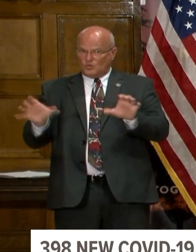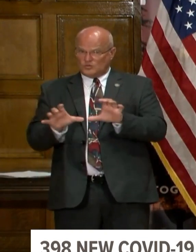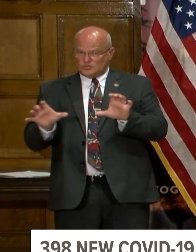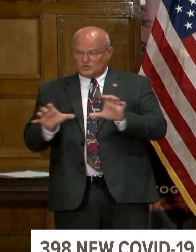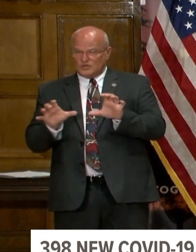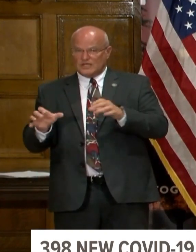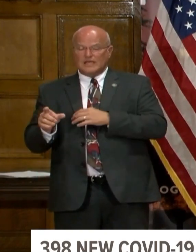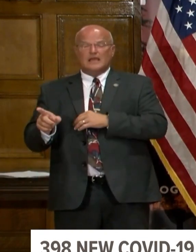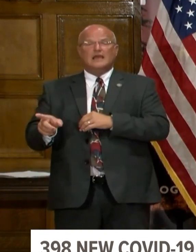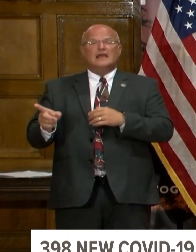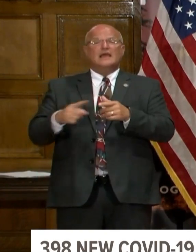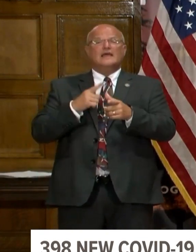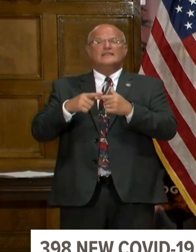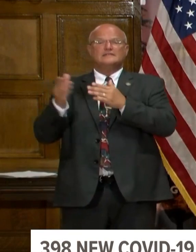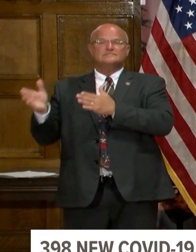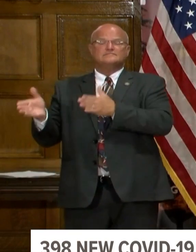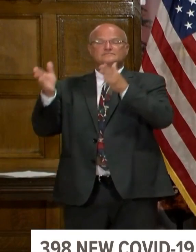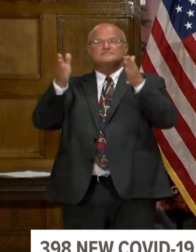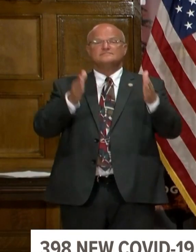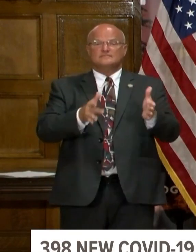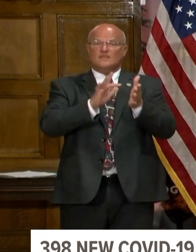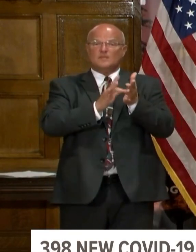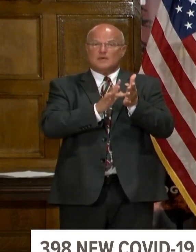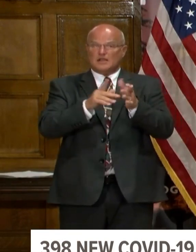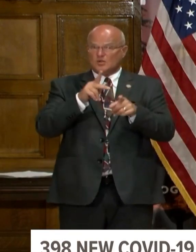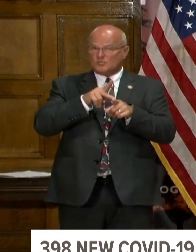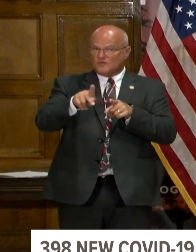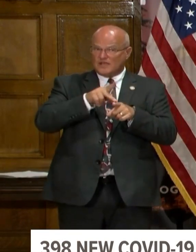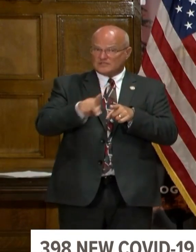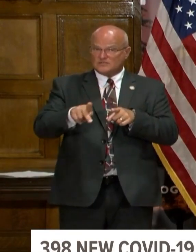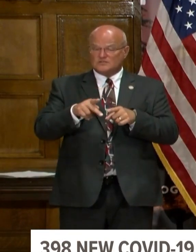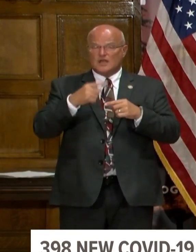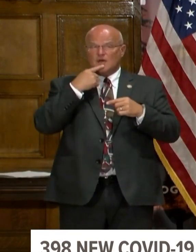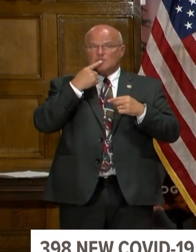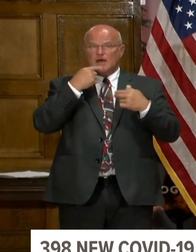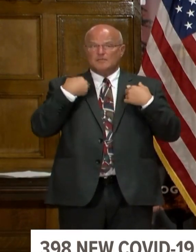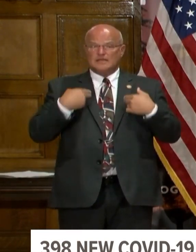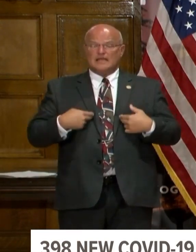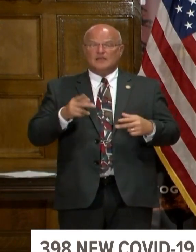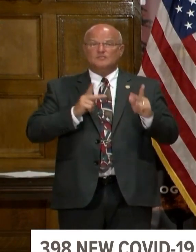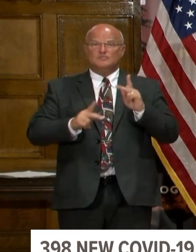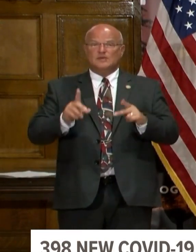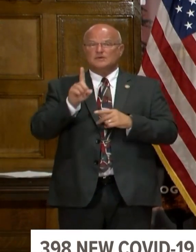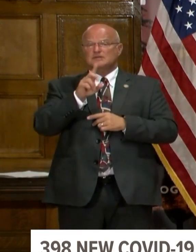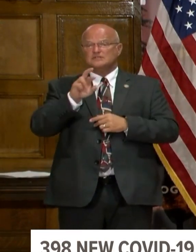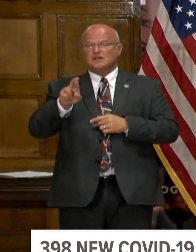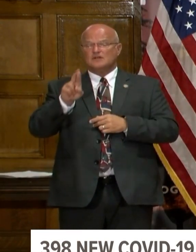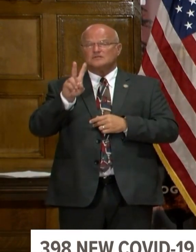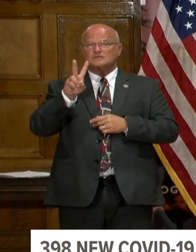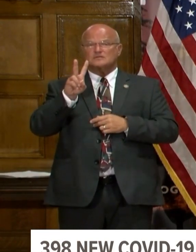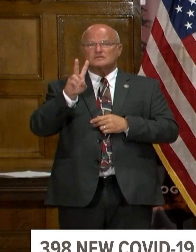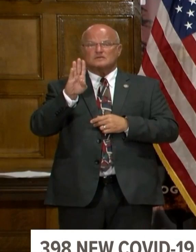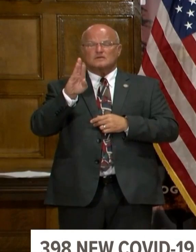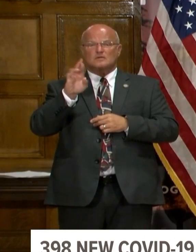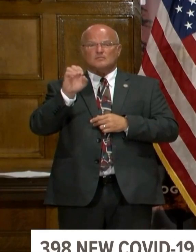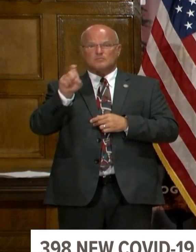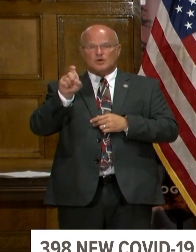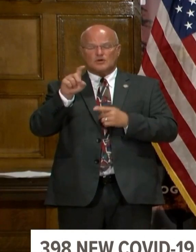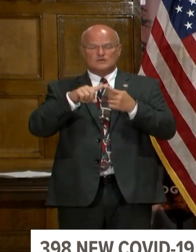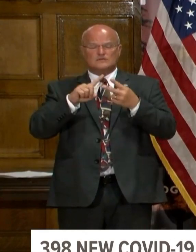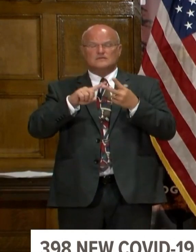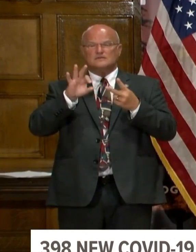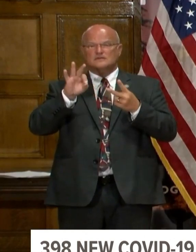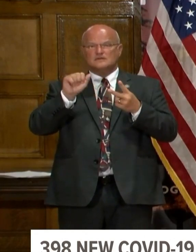doing, and then it goes through the medical professionals and our public health experts, Dr. Birx, Dr.